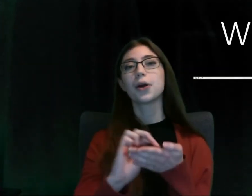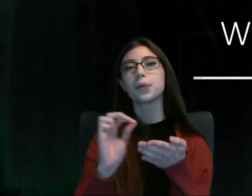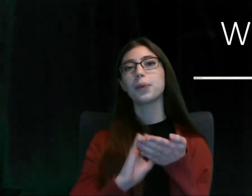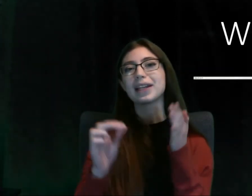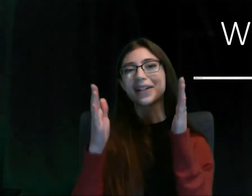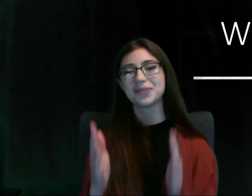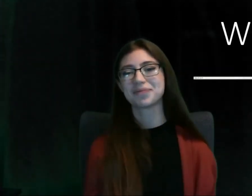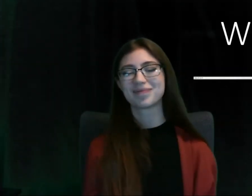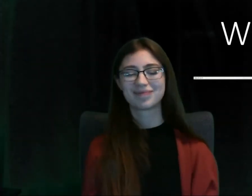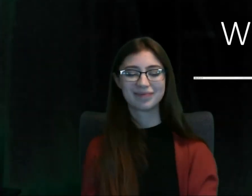Writer.